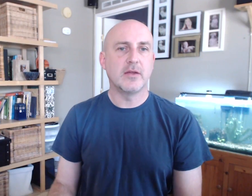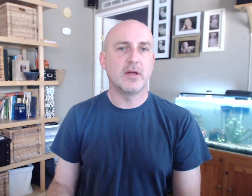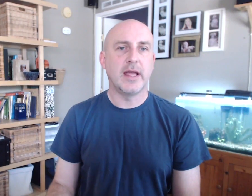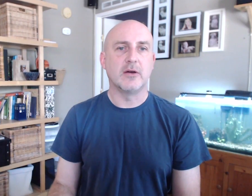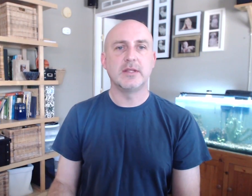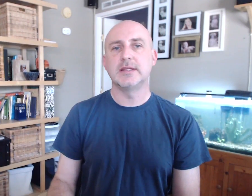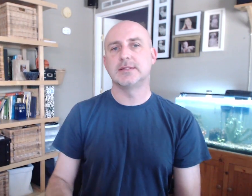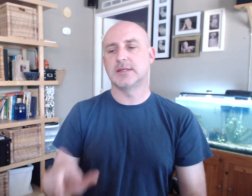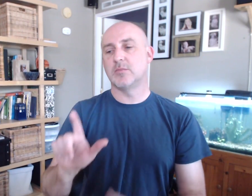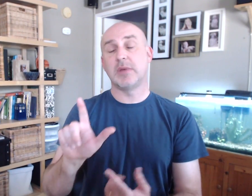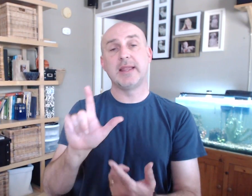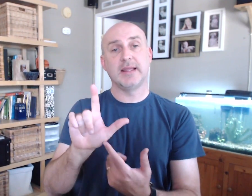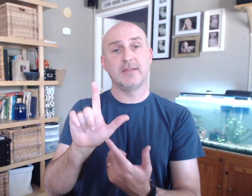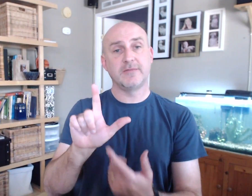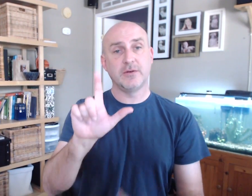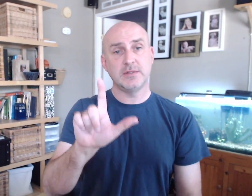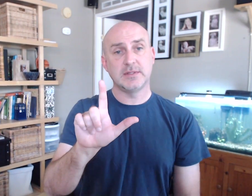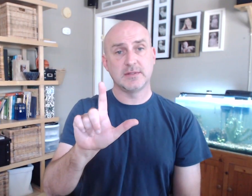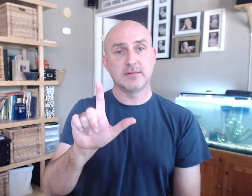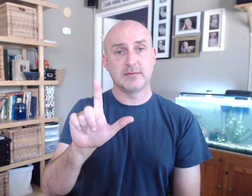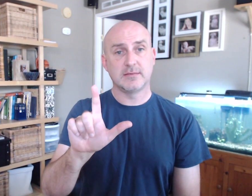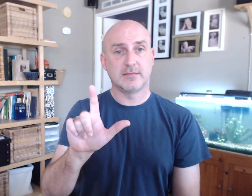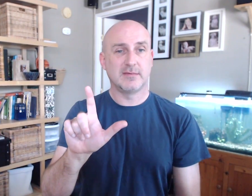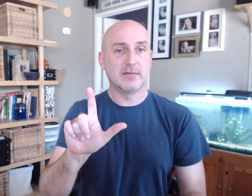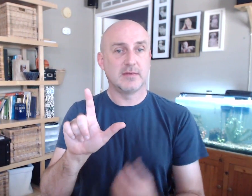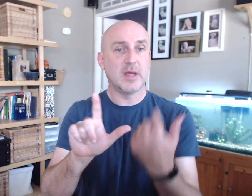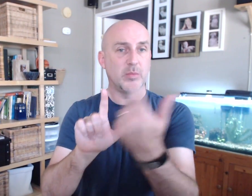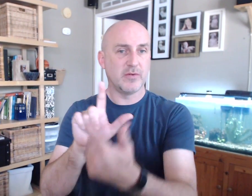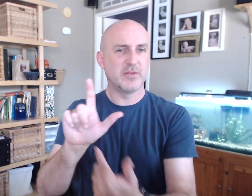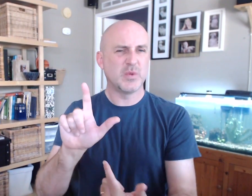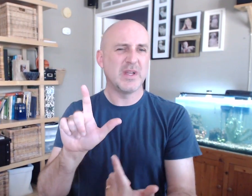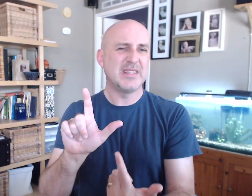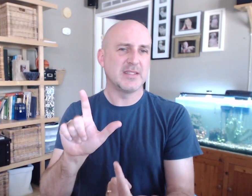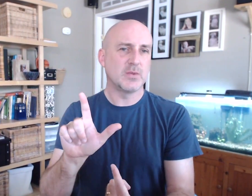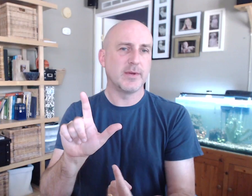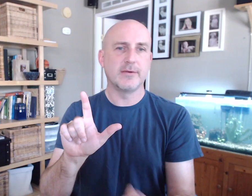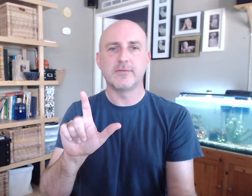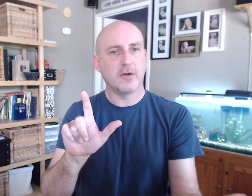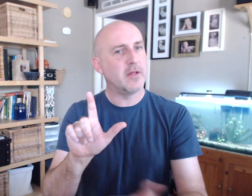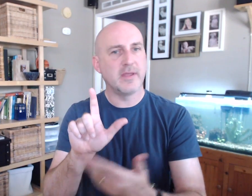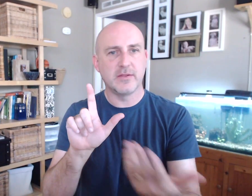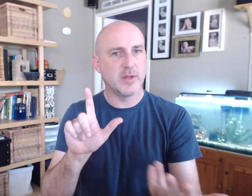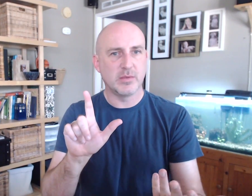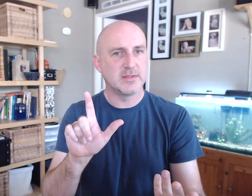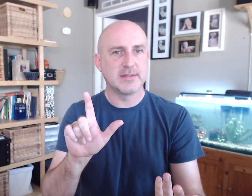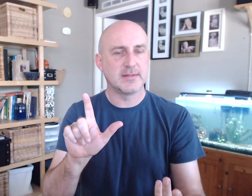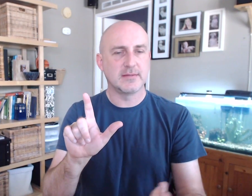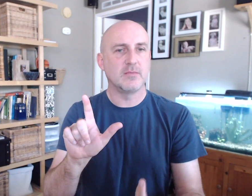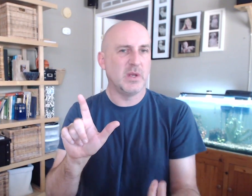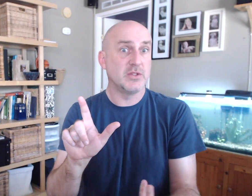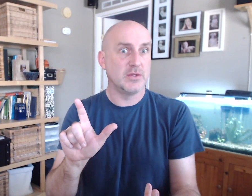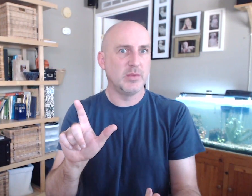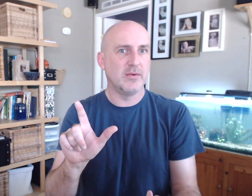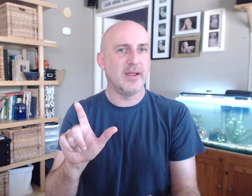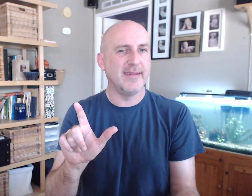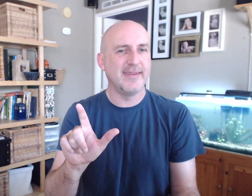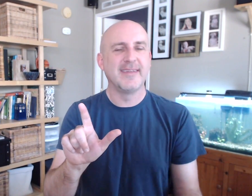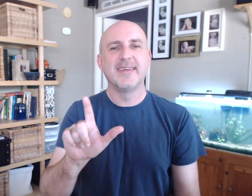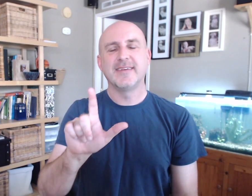on out is combining the first number. For 20s it's weird, for all the other numbers it's what it should be, right? Okay,